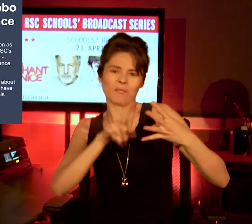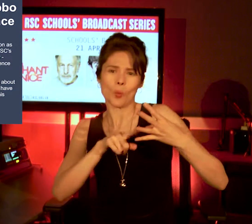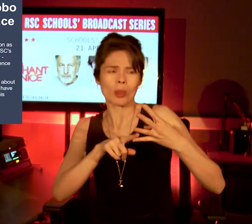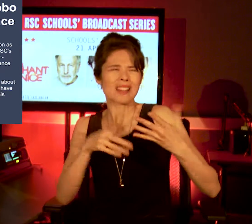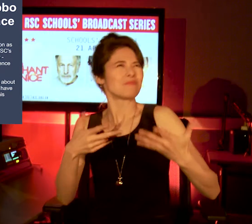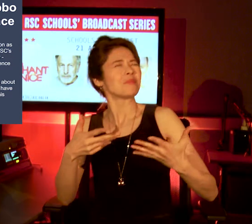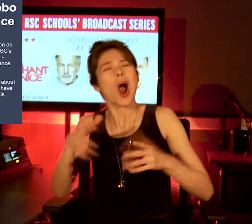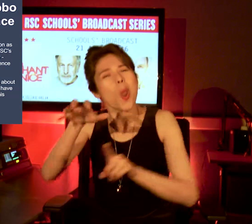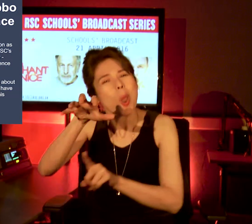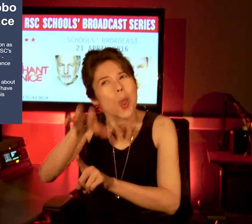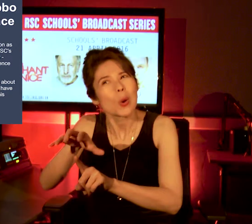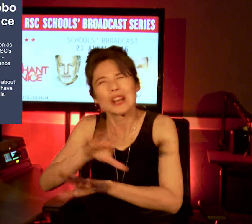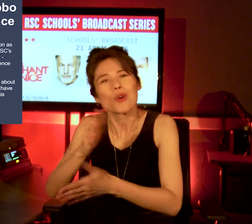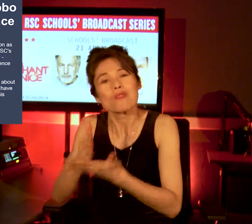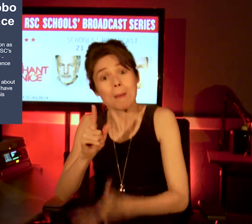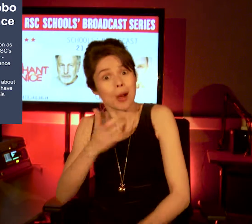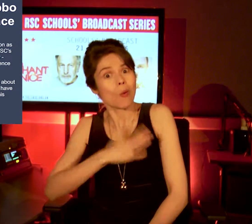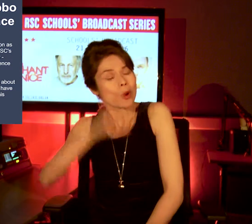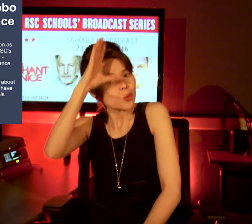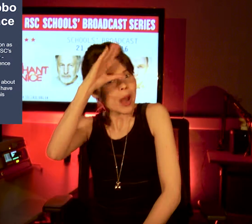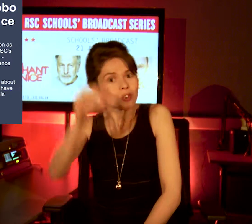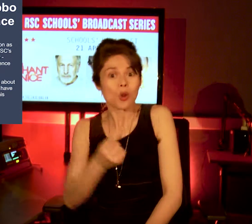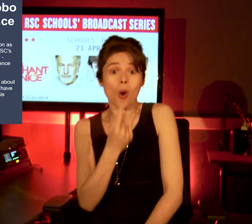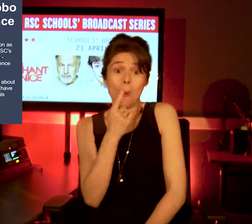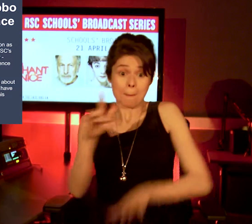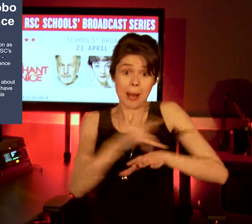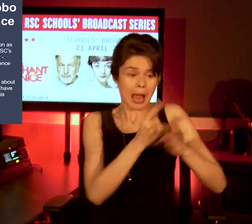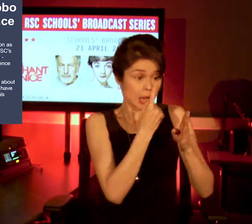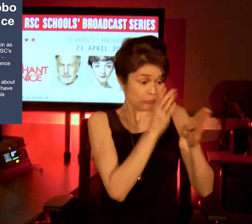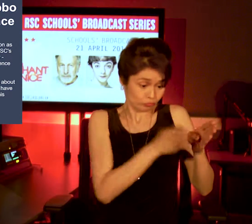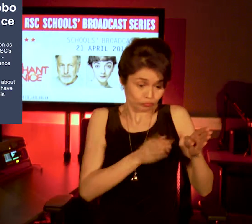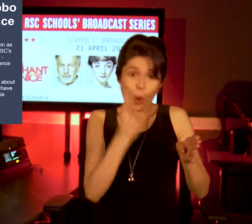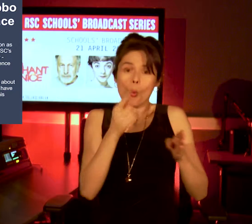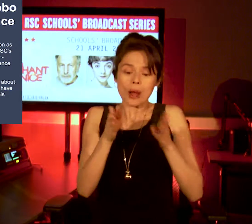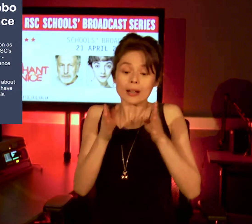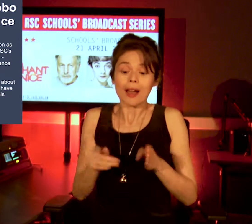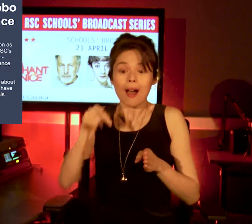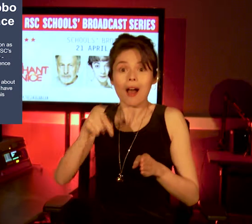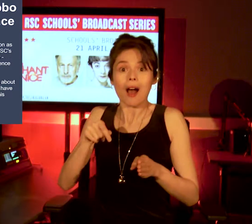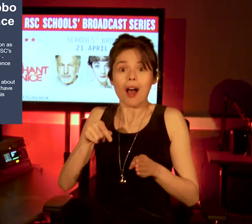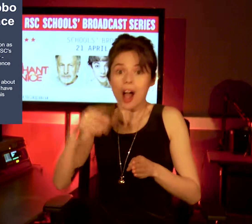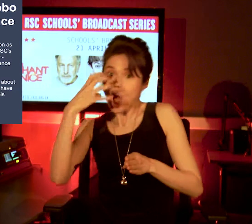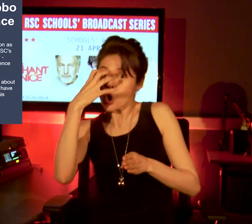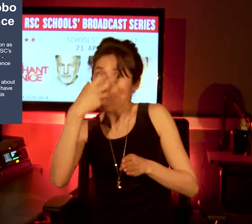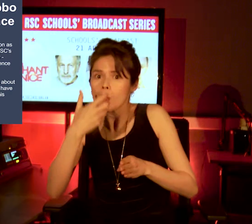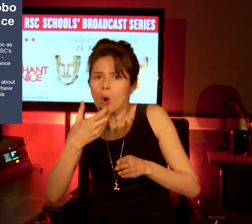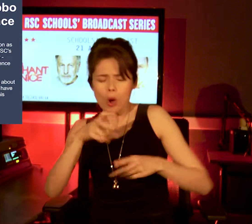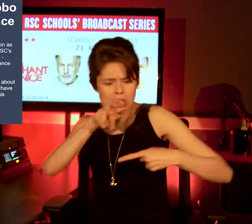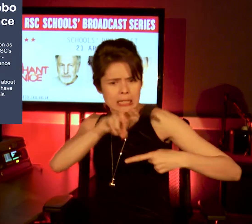Finally, although it's not a location as such, There is a section of the RSC's